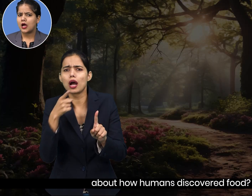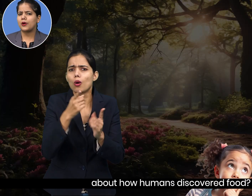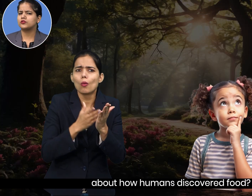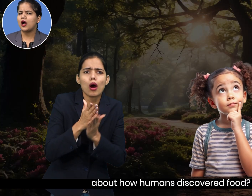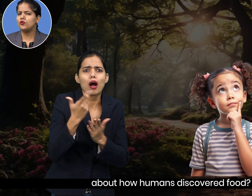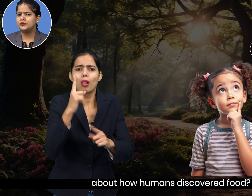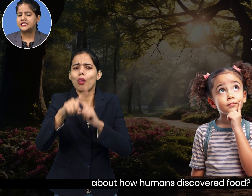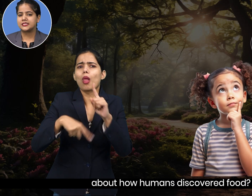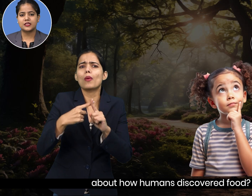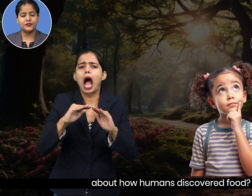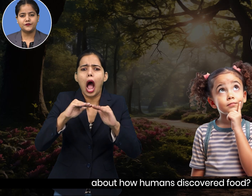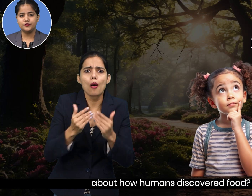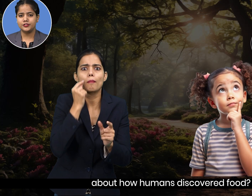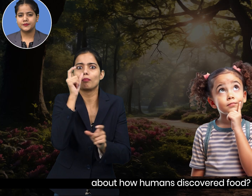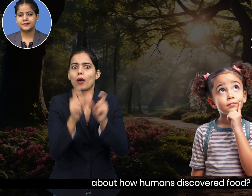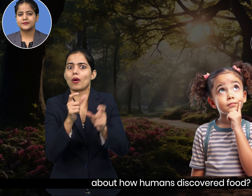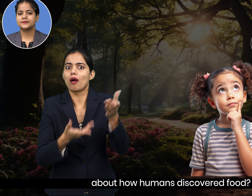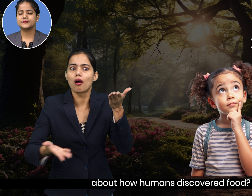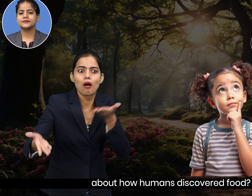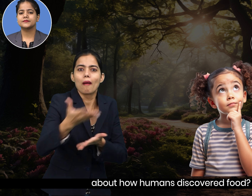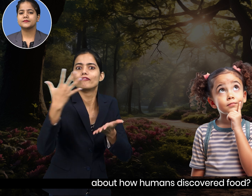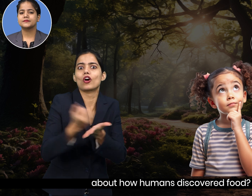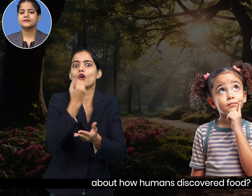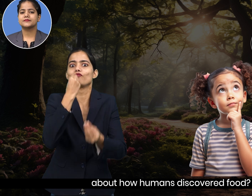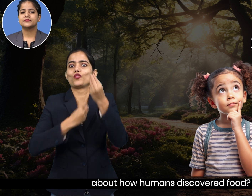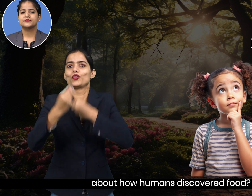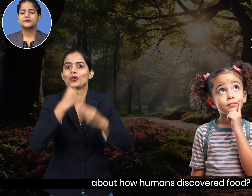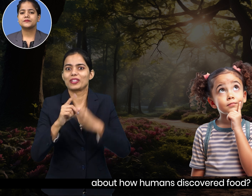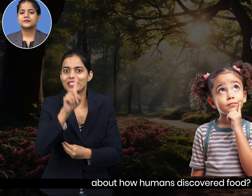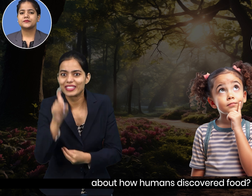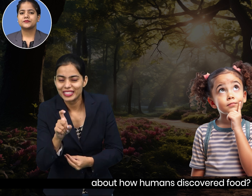thought about how humans discovered food?